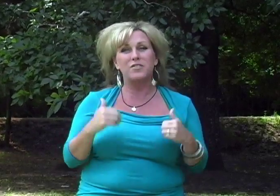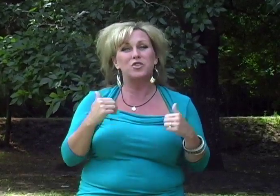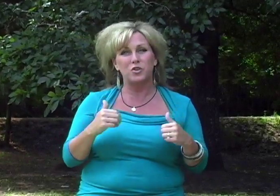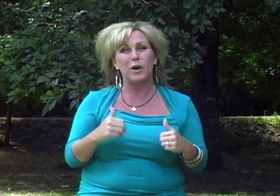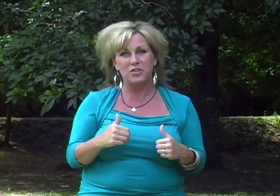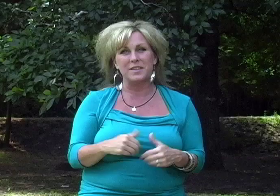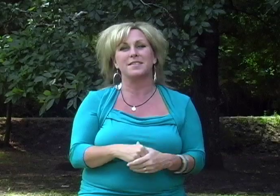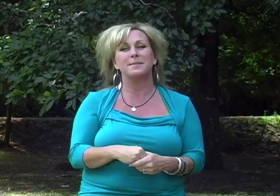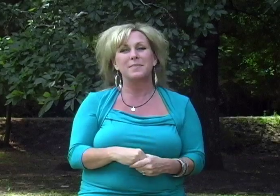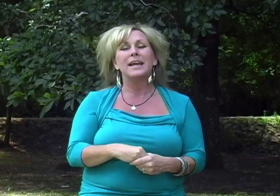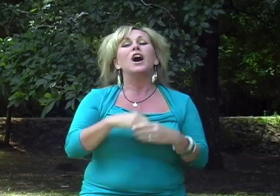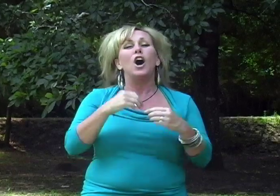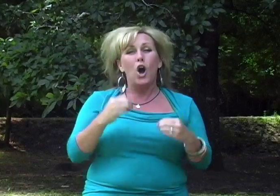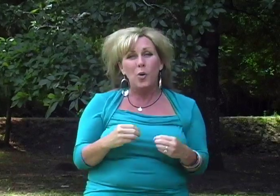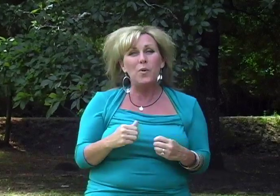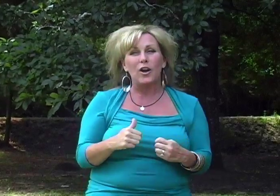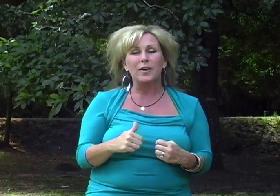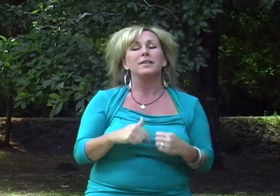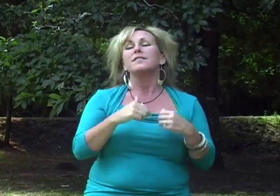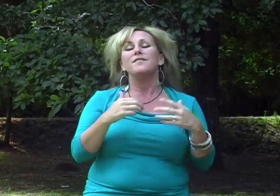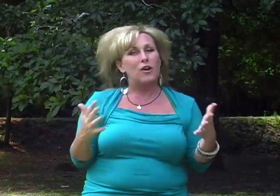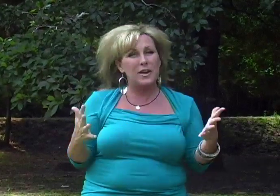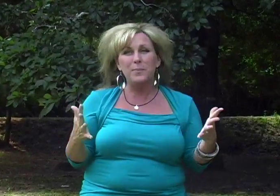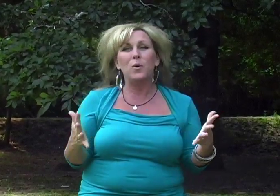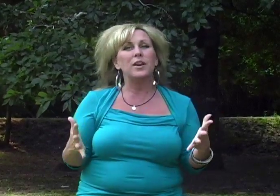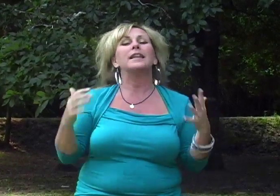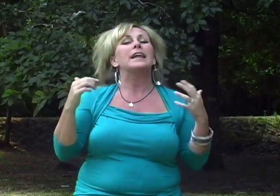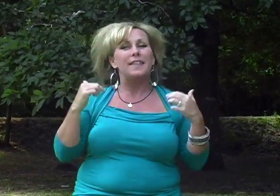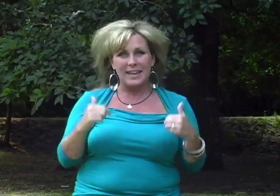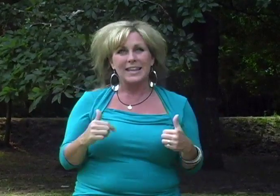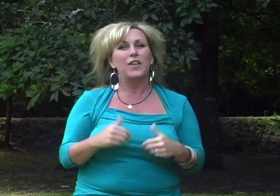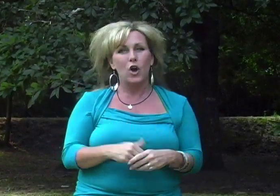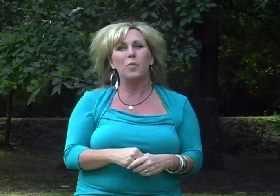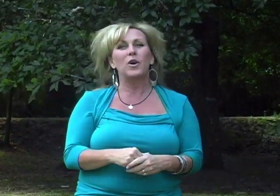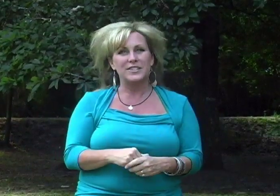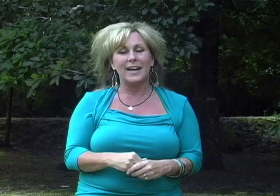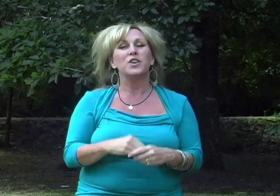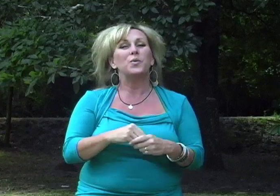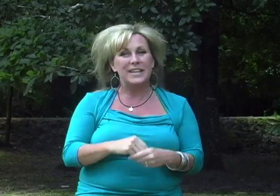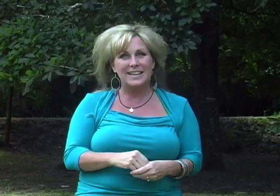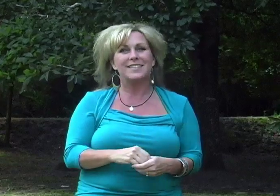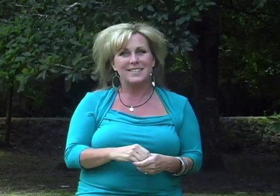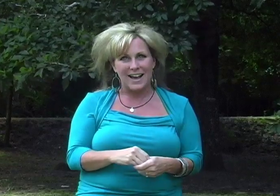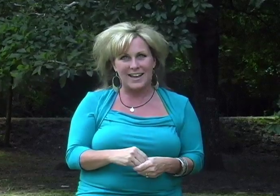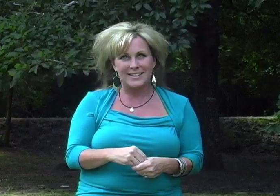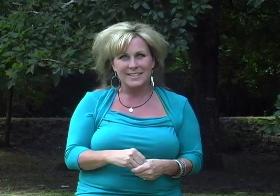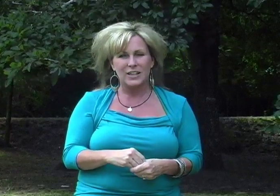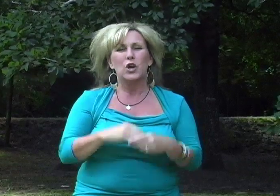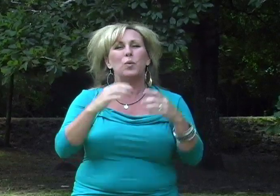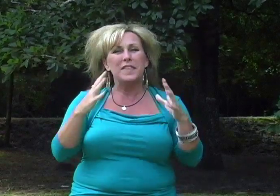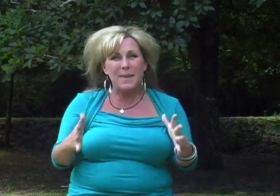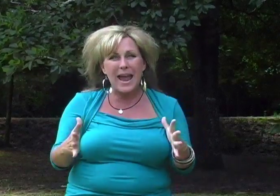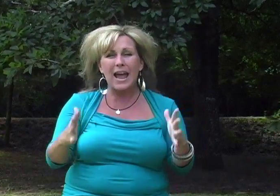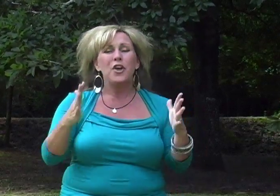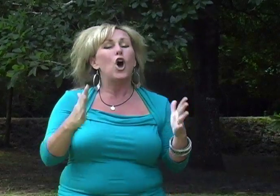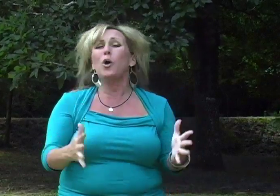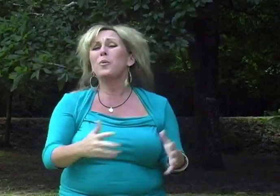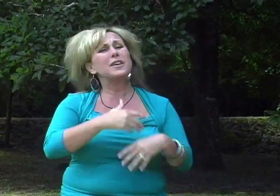good questions. Homework. Very important that you get the homework done when it is assigned. With math, homework is